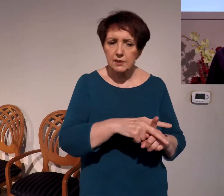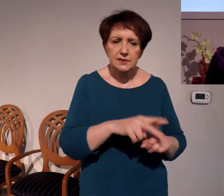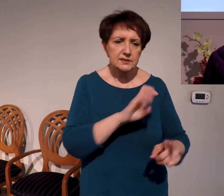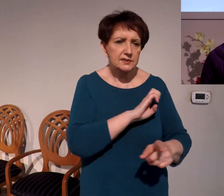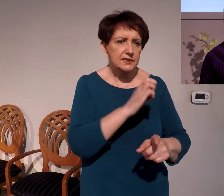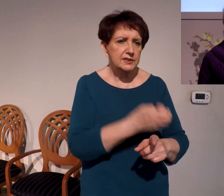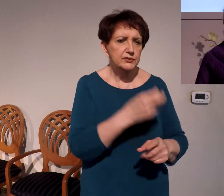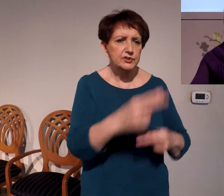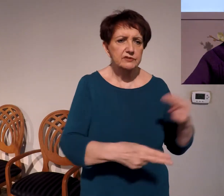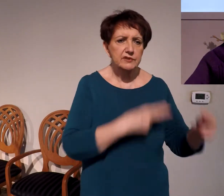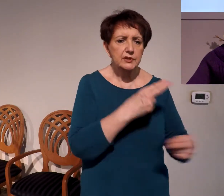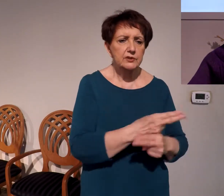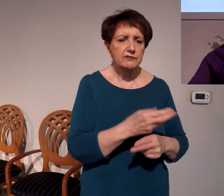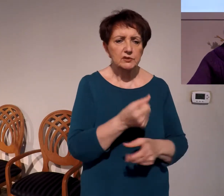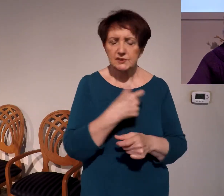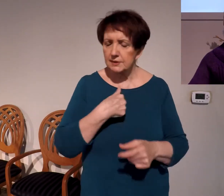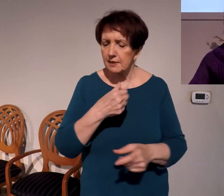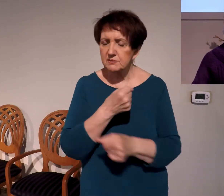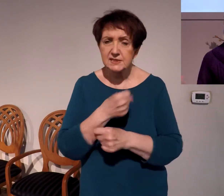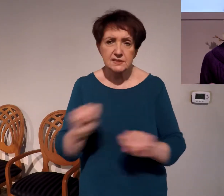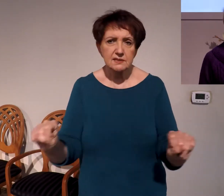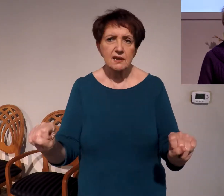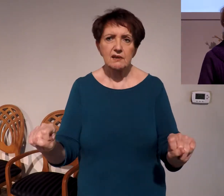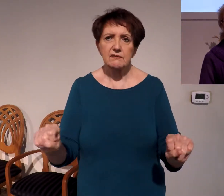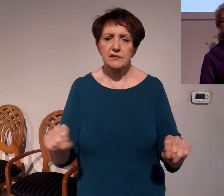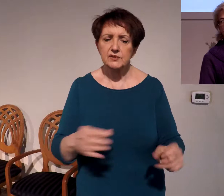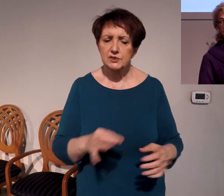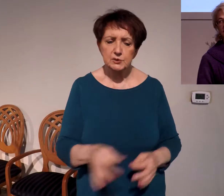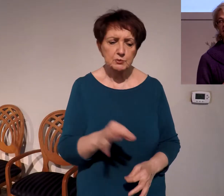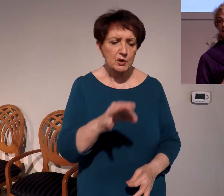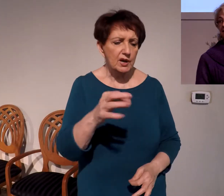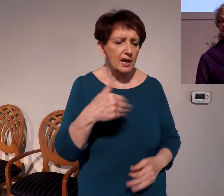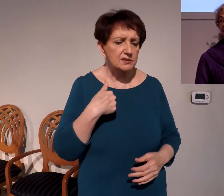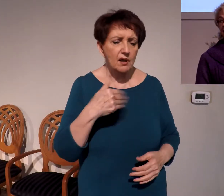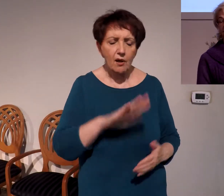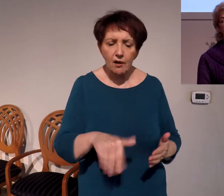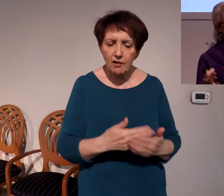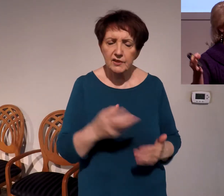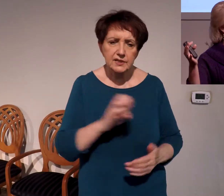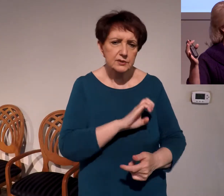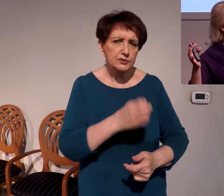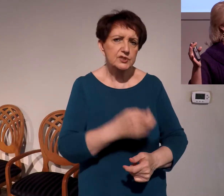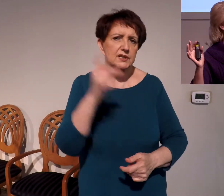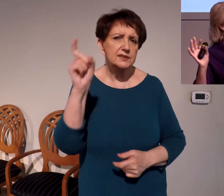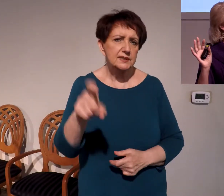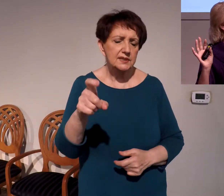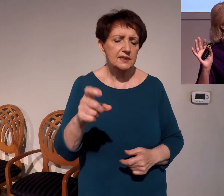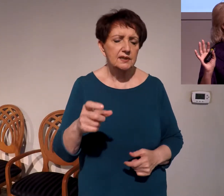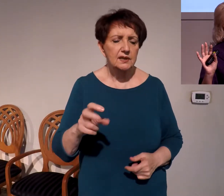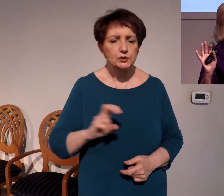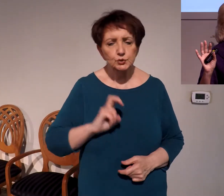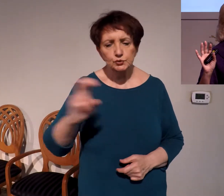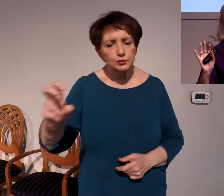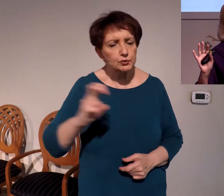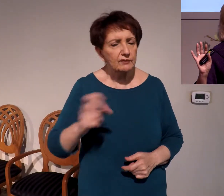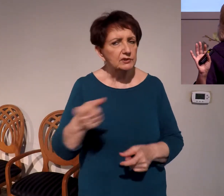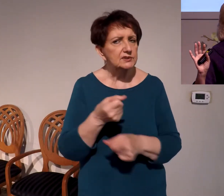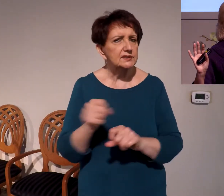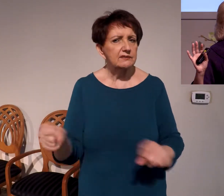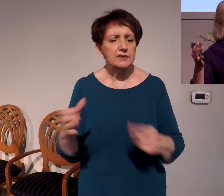absolutely safe. I'm plugged into the universal energy. Spirit is all the energy I need, and I am travel safely no matter where I